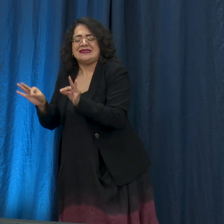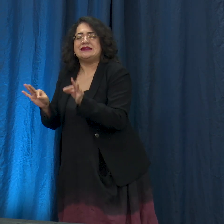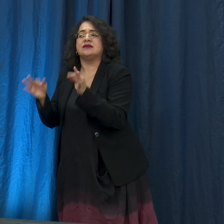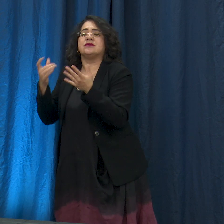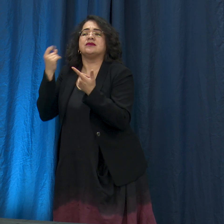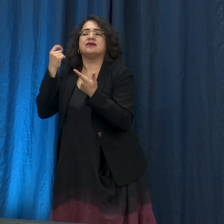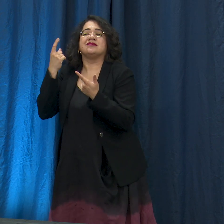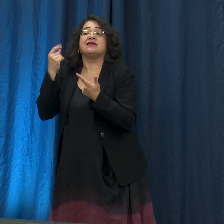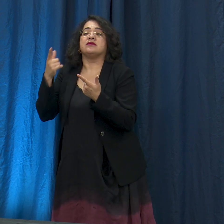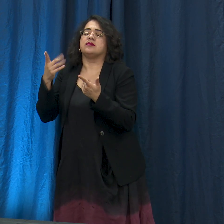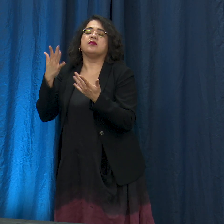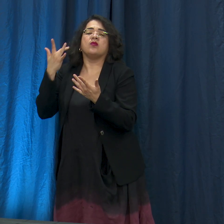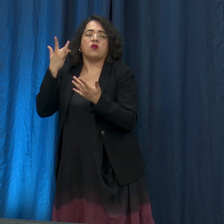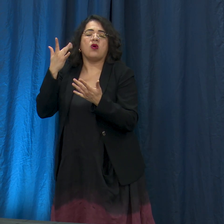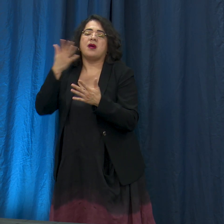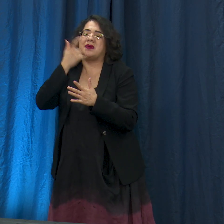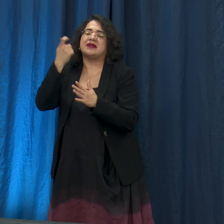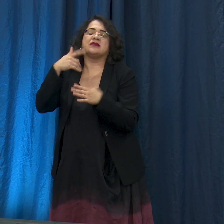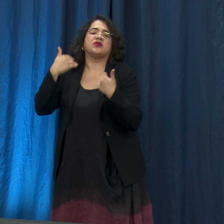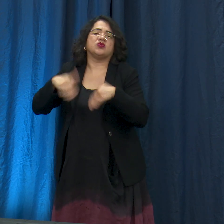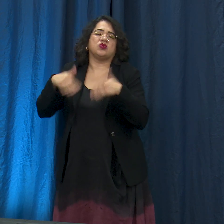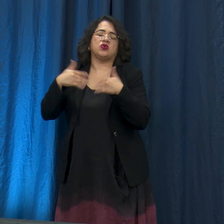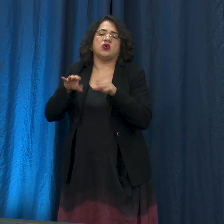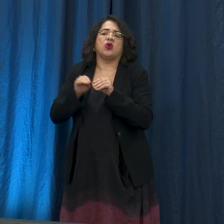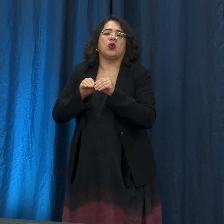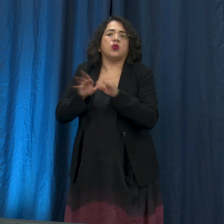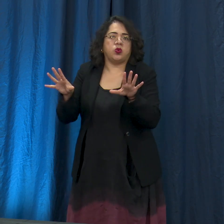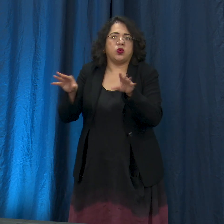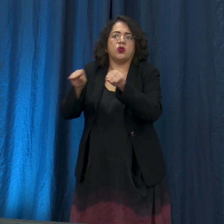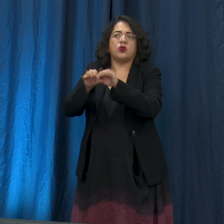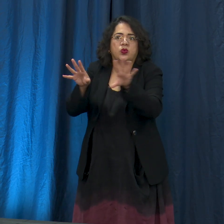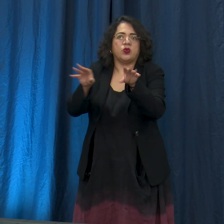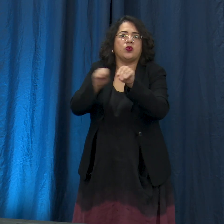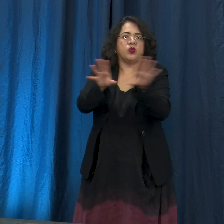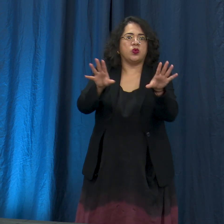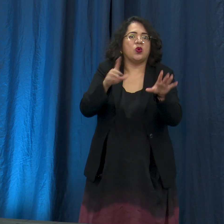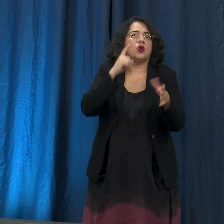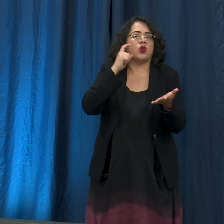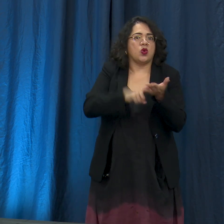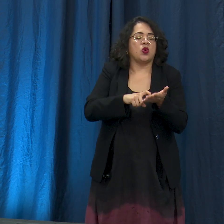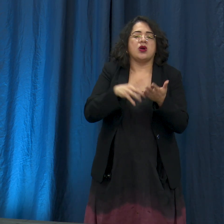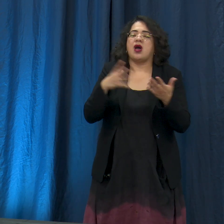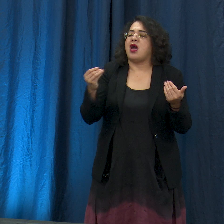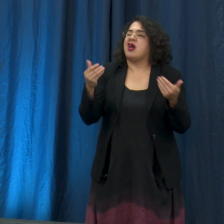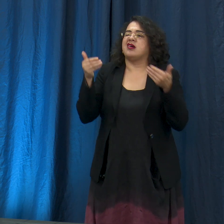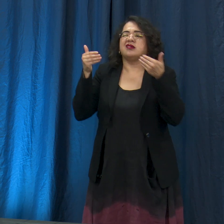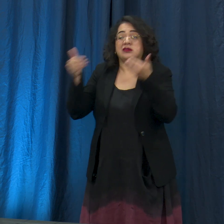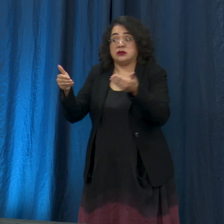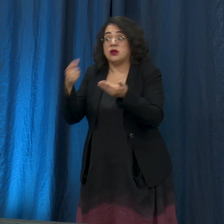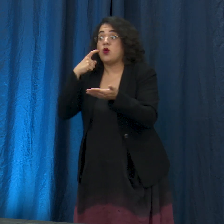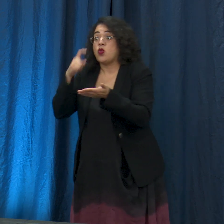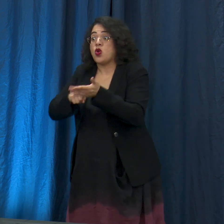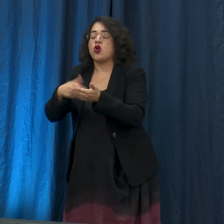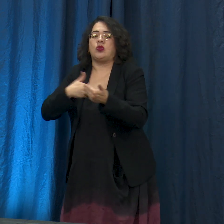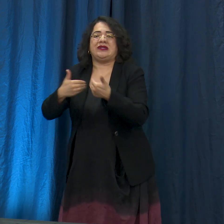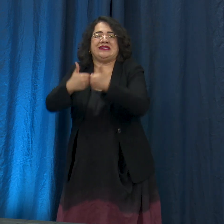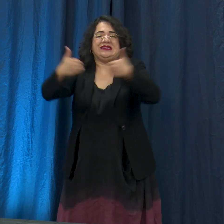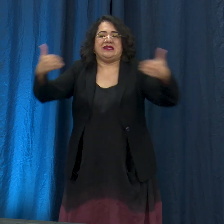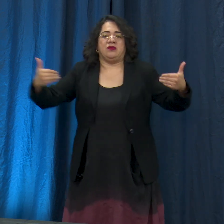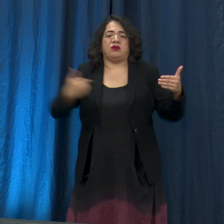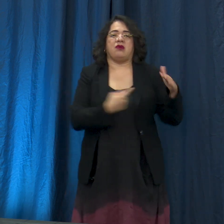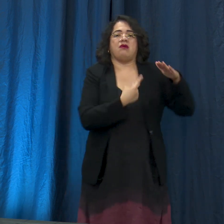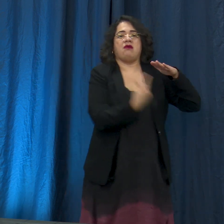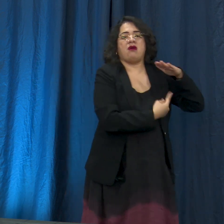COVID-19 in the extent to which it has spread in these facilities and isolate patients accordingly. As